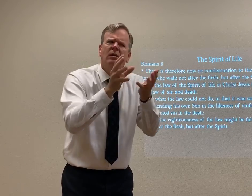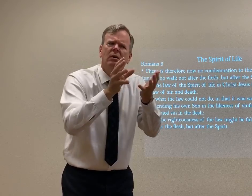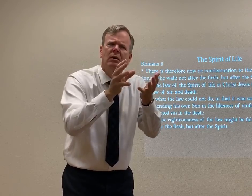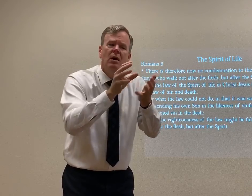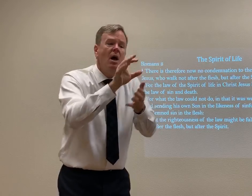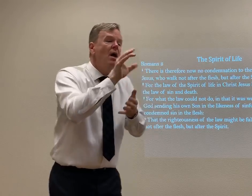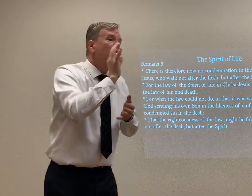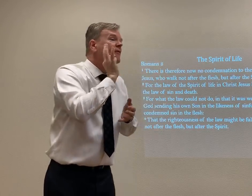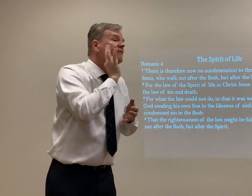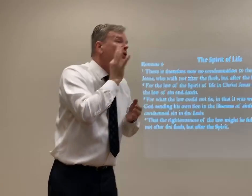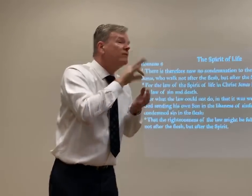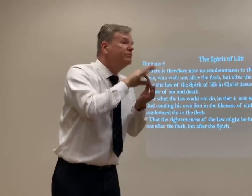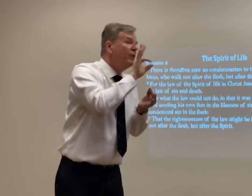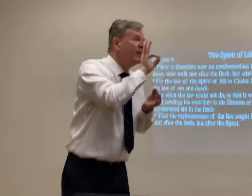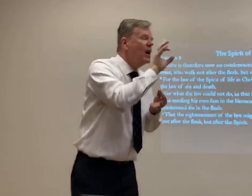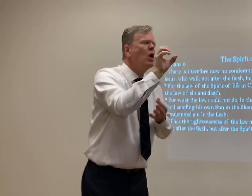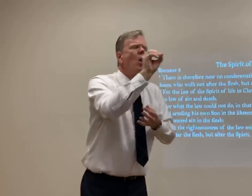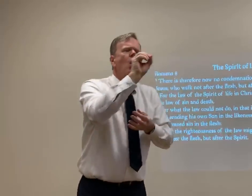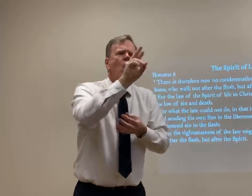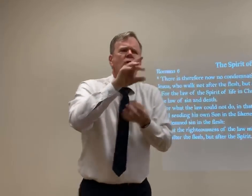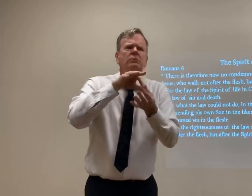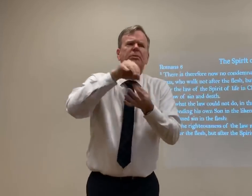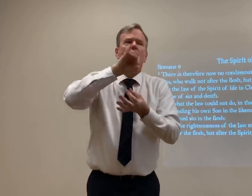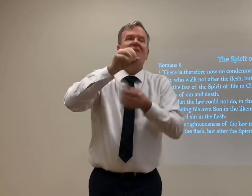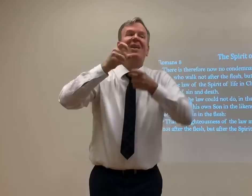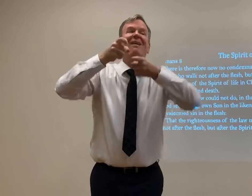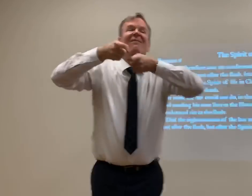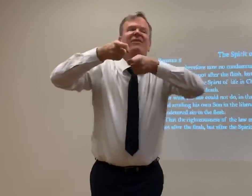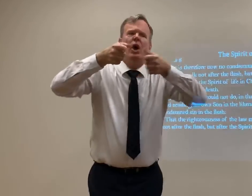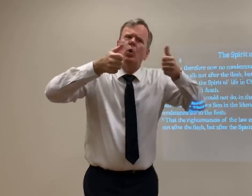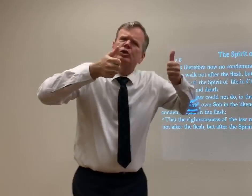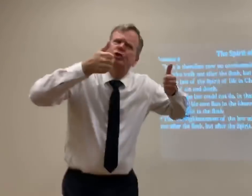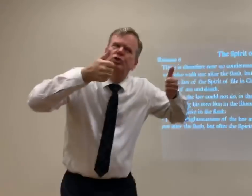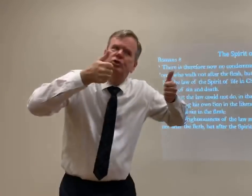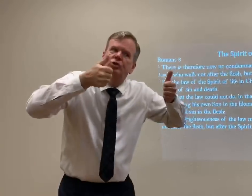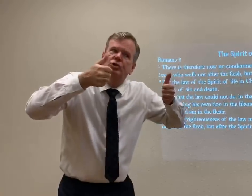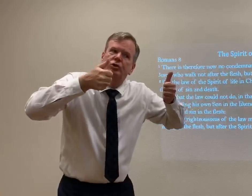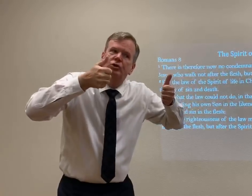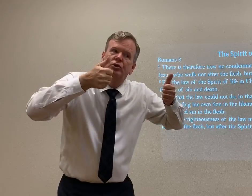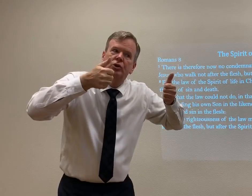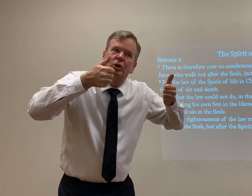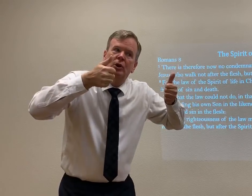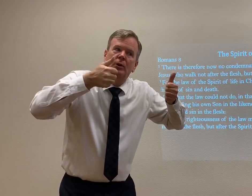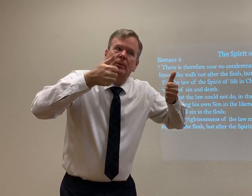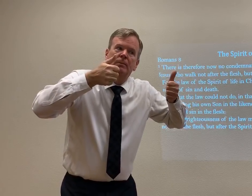Nine of what, you said? The fruits of the Spirit or gifts of the Spirit?